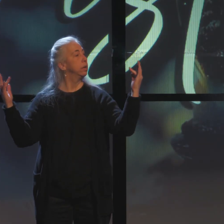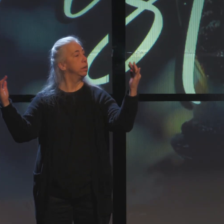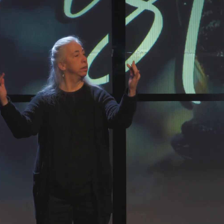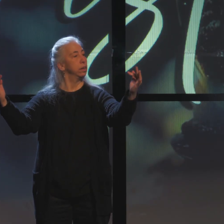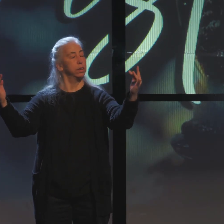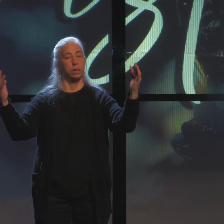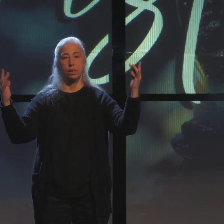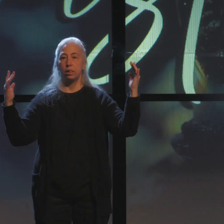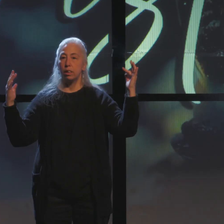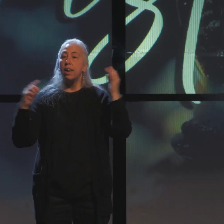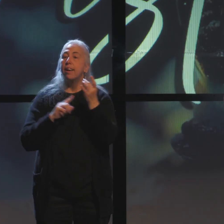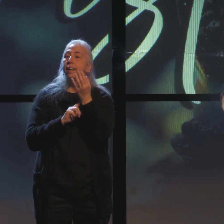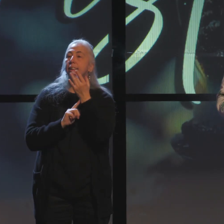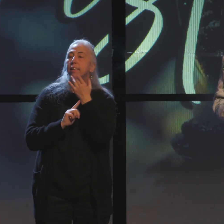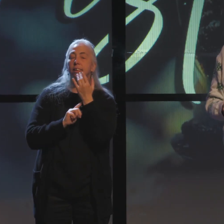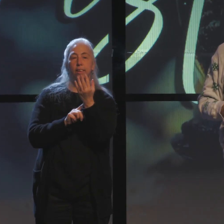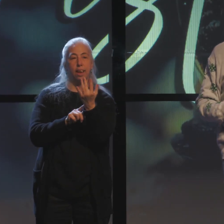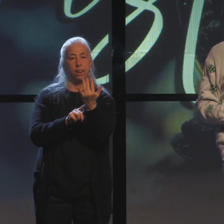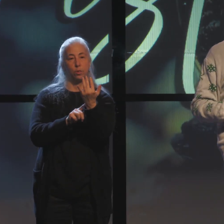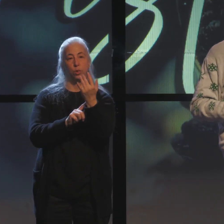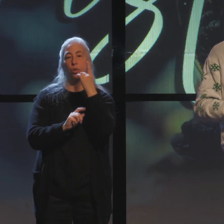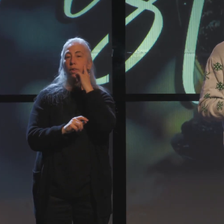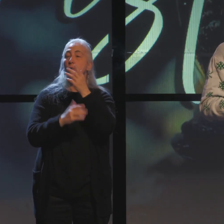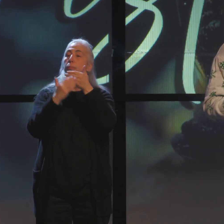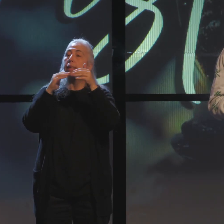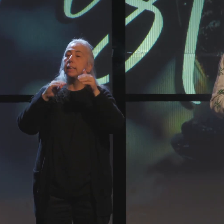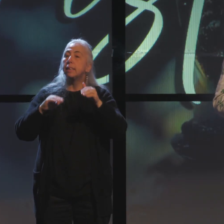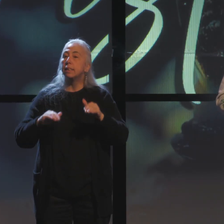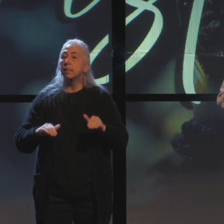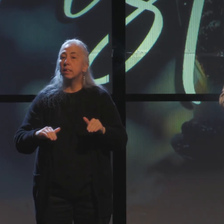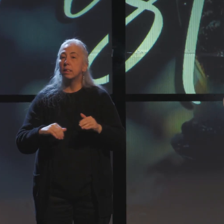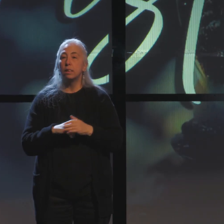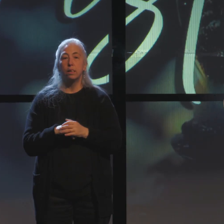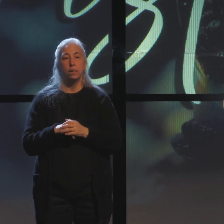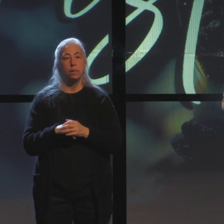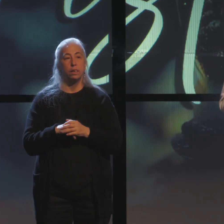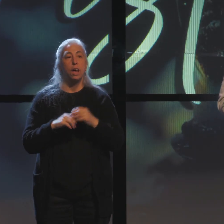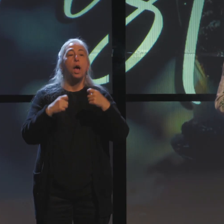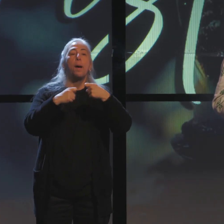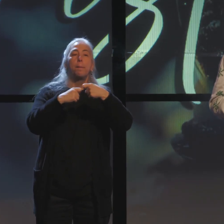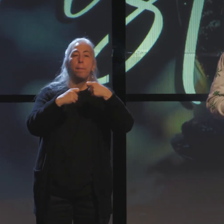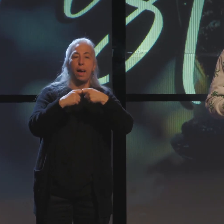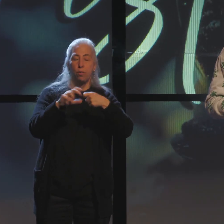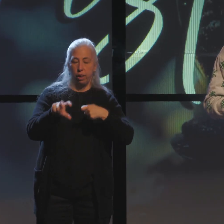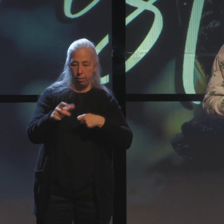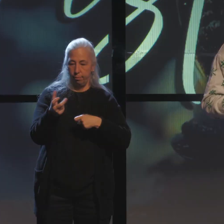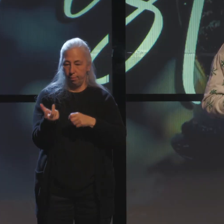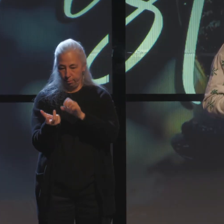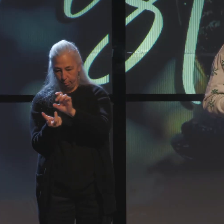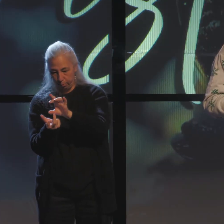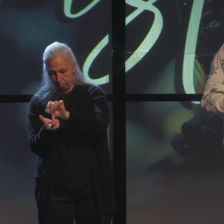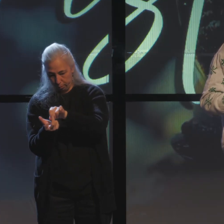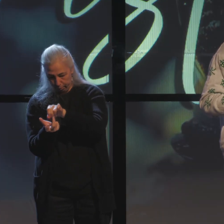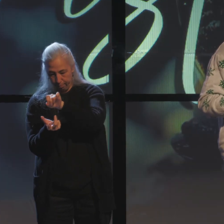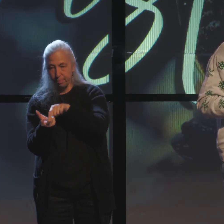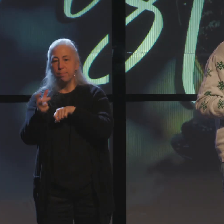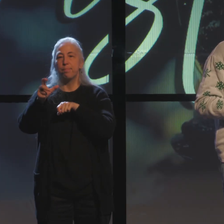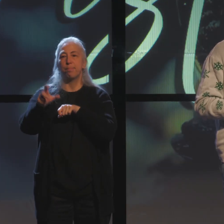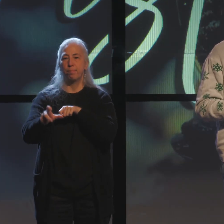peace. They're a small little flame powered by a battery so we don't burn the place down while we're trying to